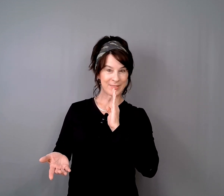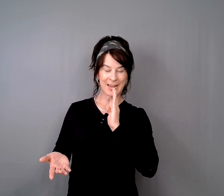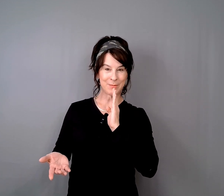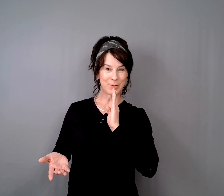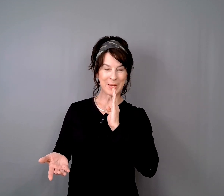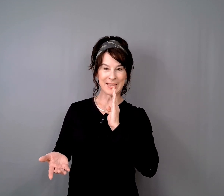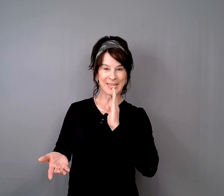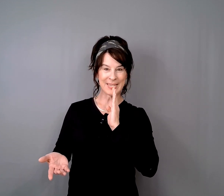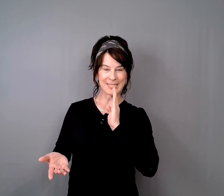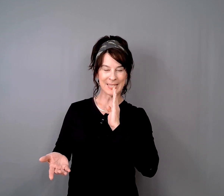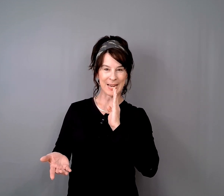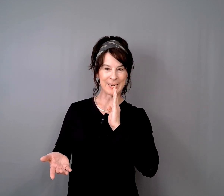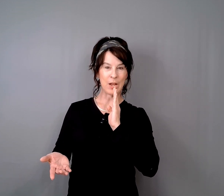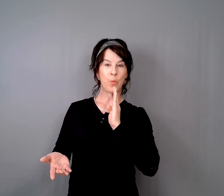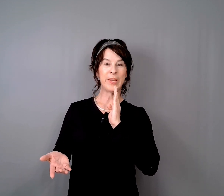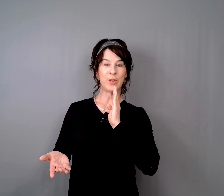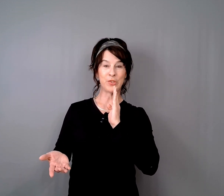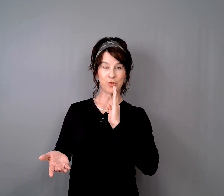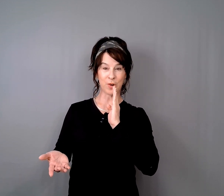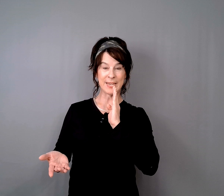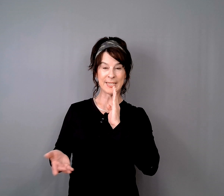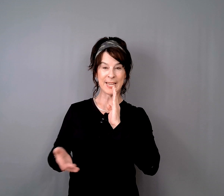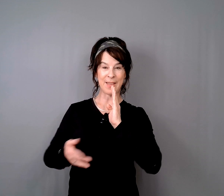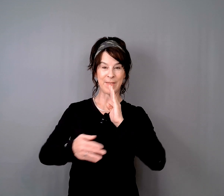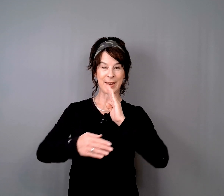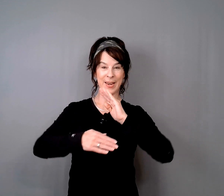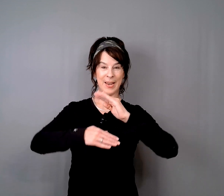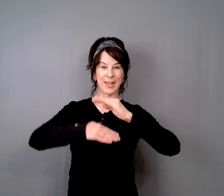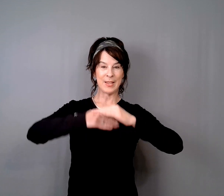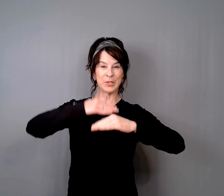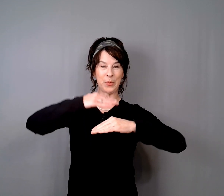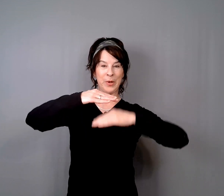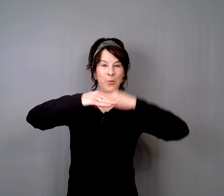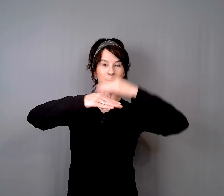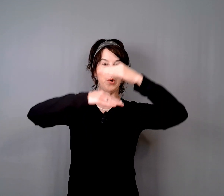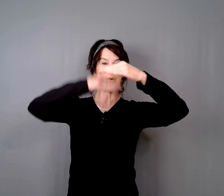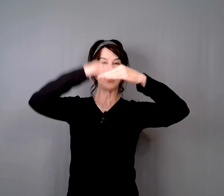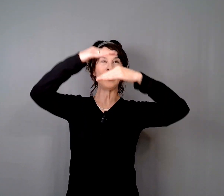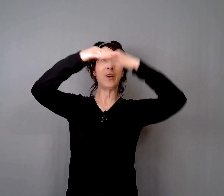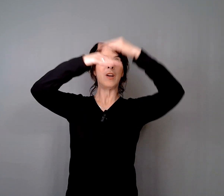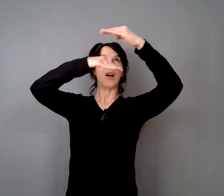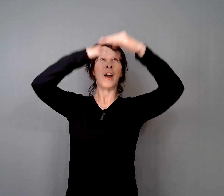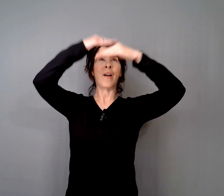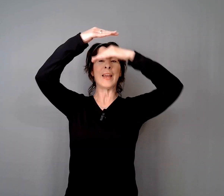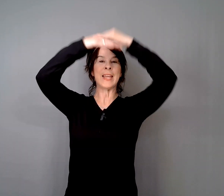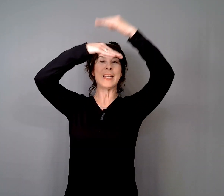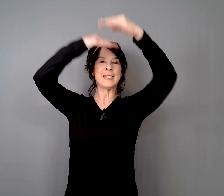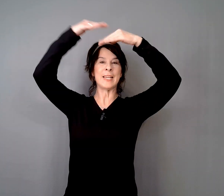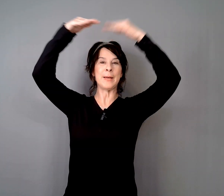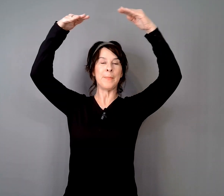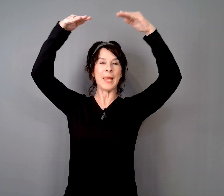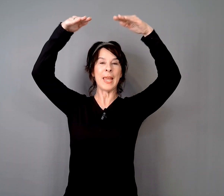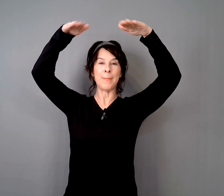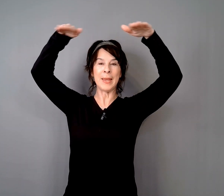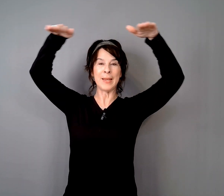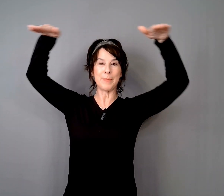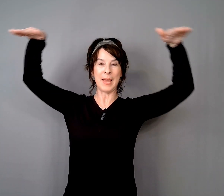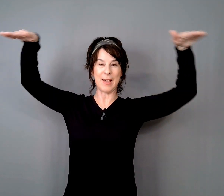time to make the end sign. We go straight to heaven. So we roll our hands up and make a